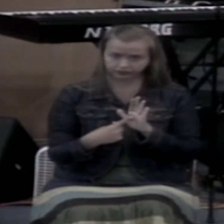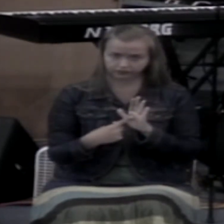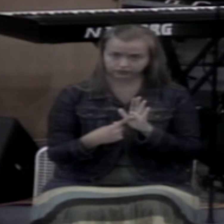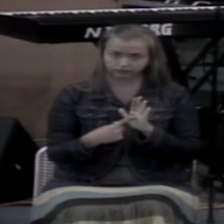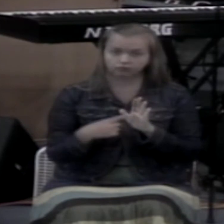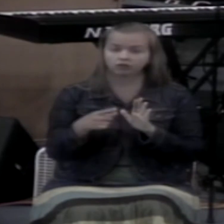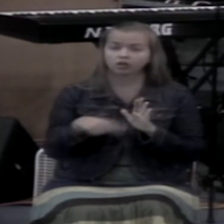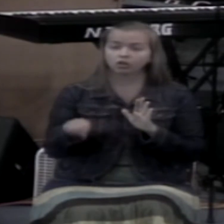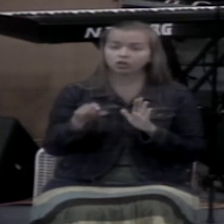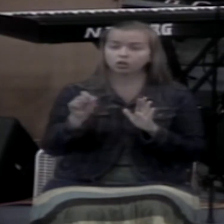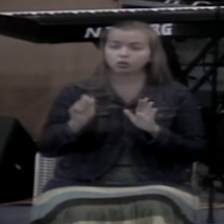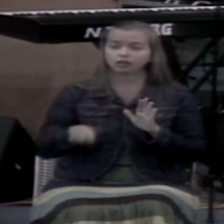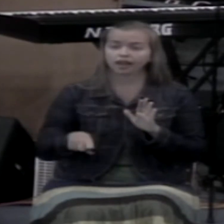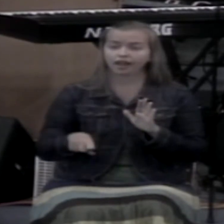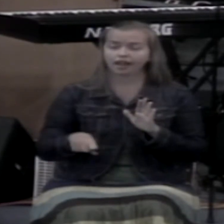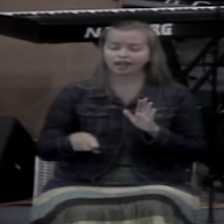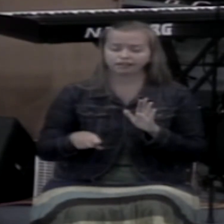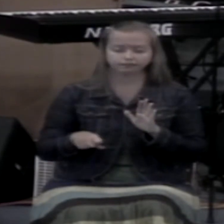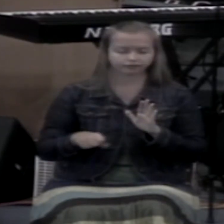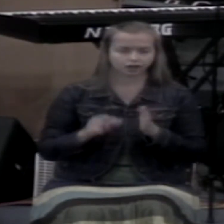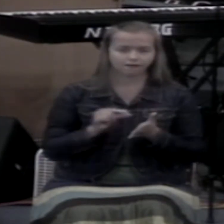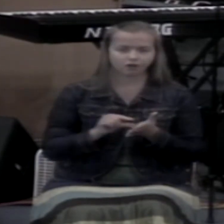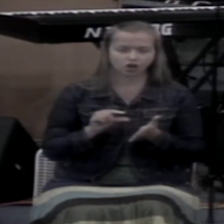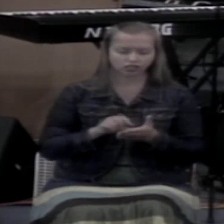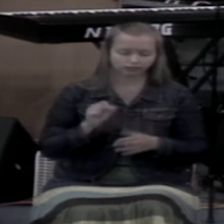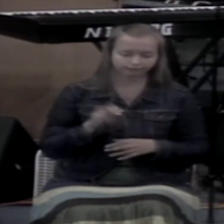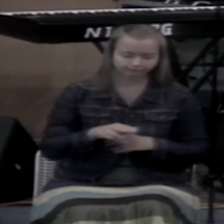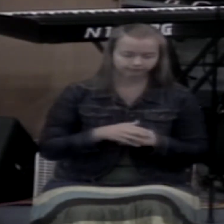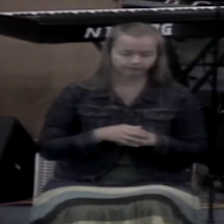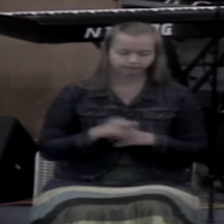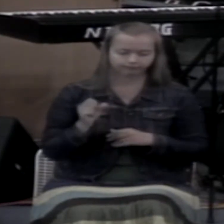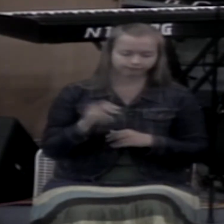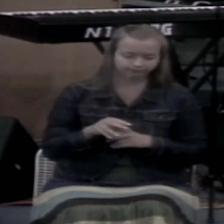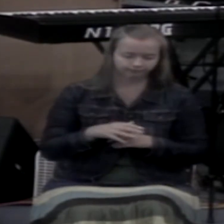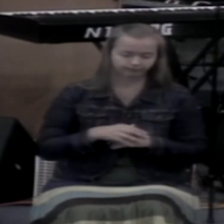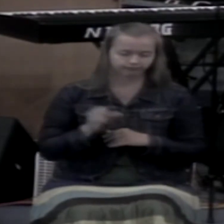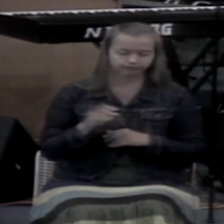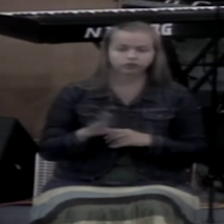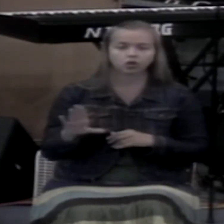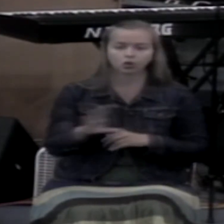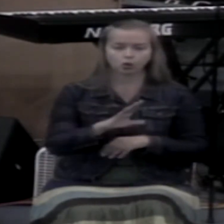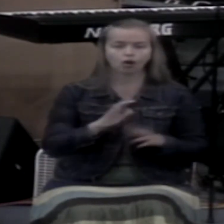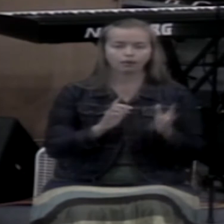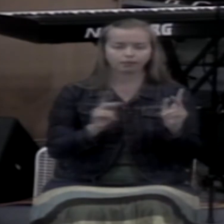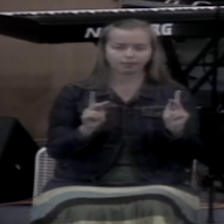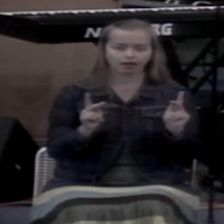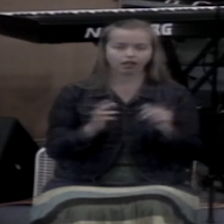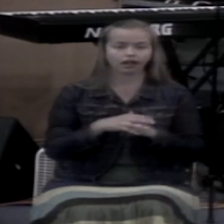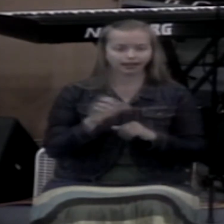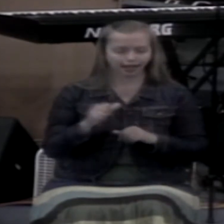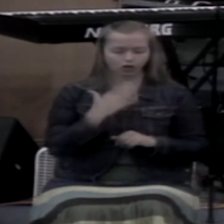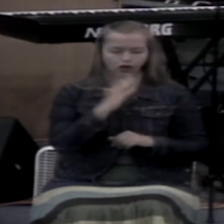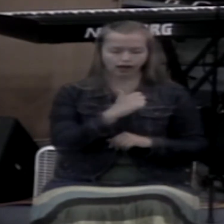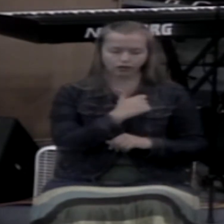attitude. But if you try to pull rank without Scripture, your attitude can get messed up.